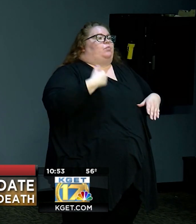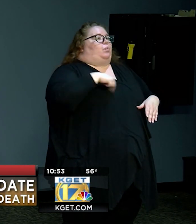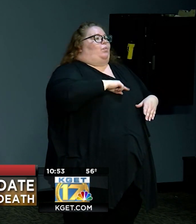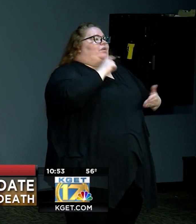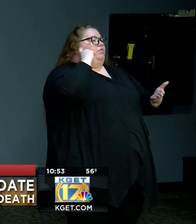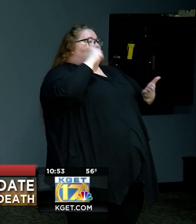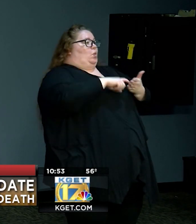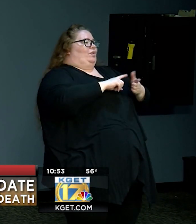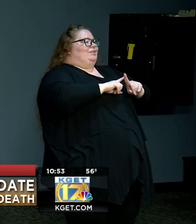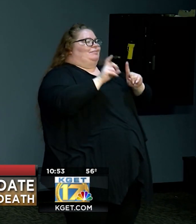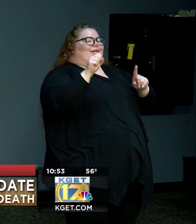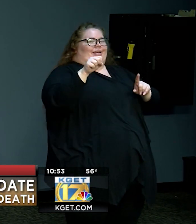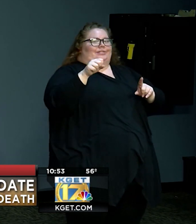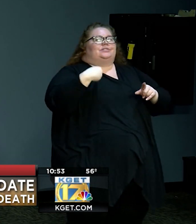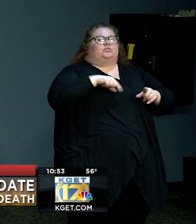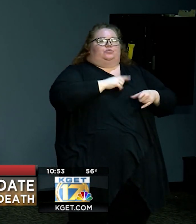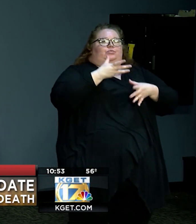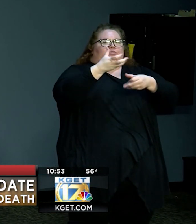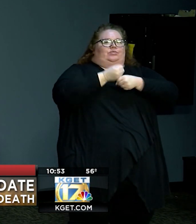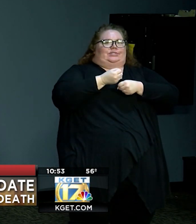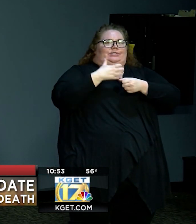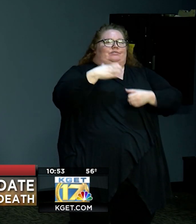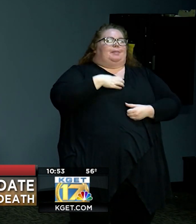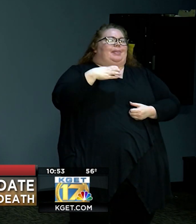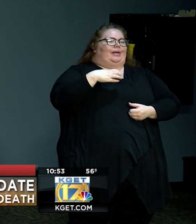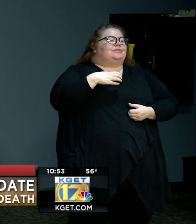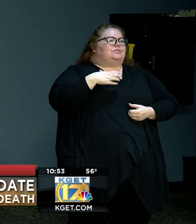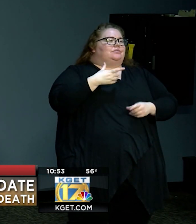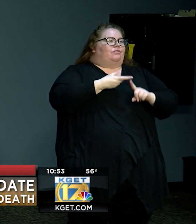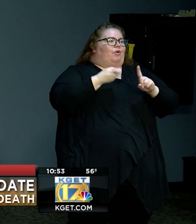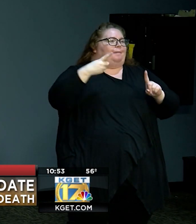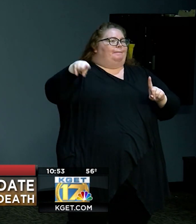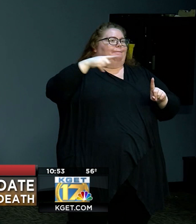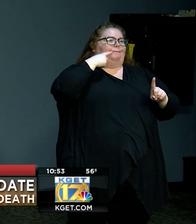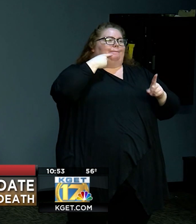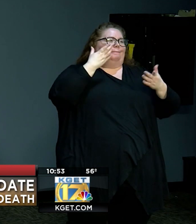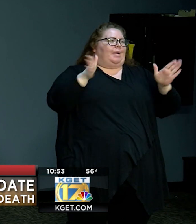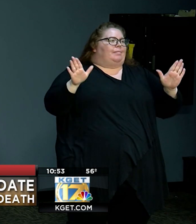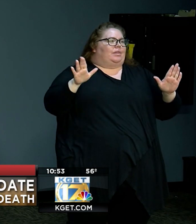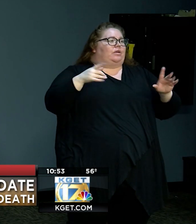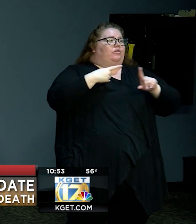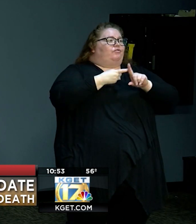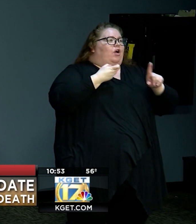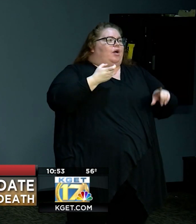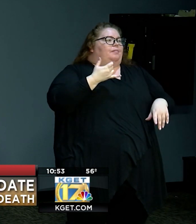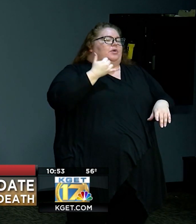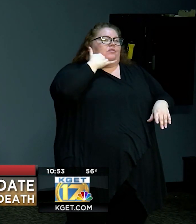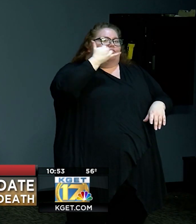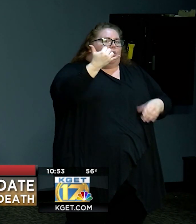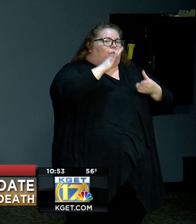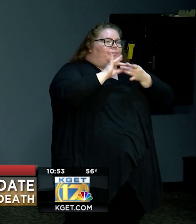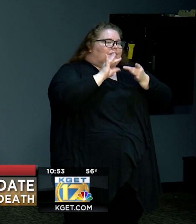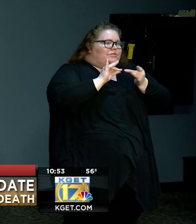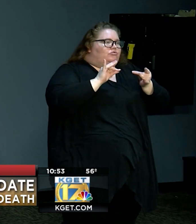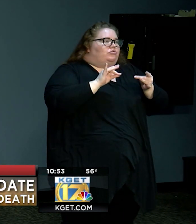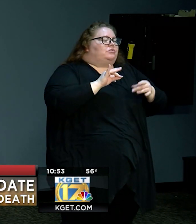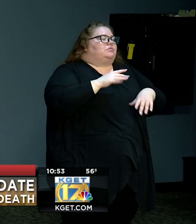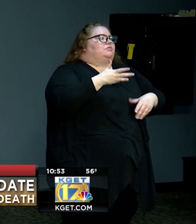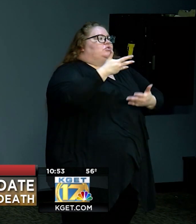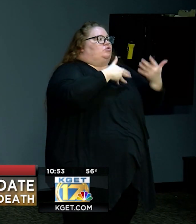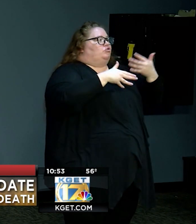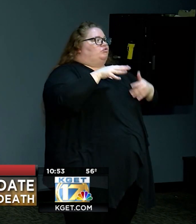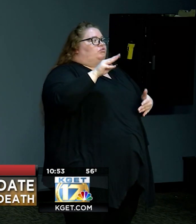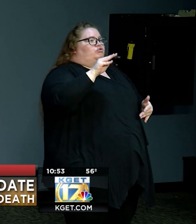also received complaints from the public, both through phone messages as well as we've noted it on social